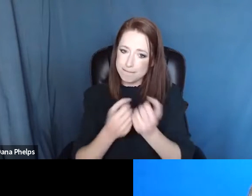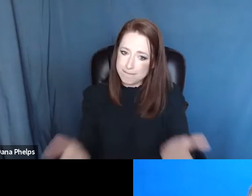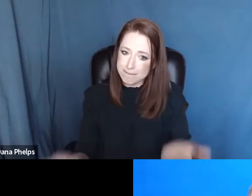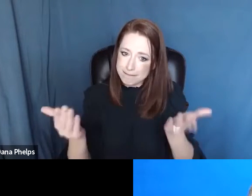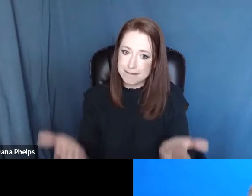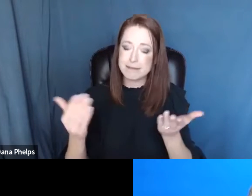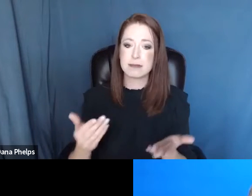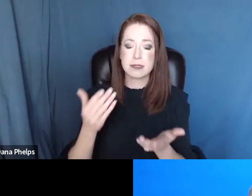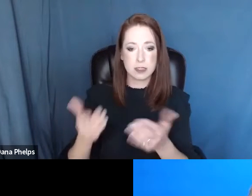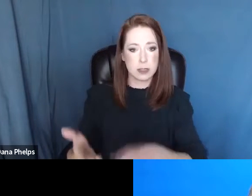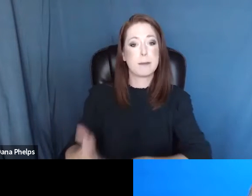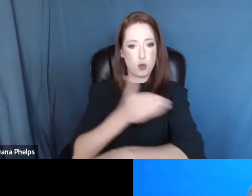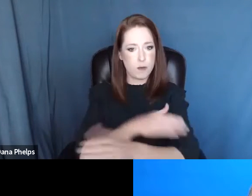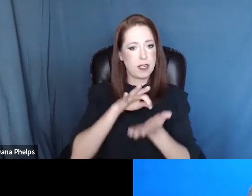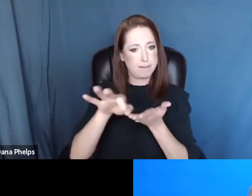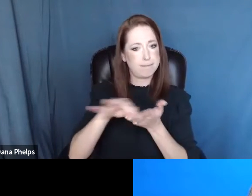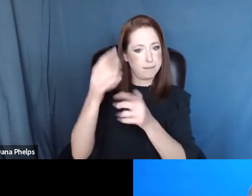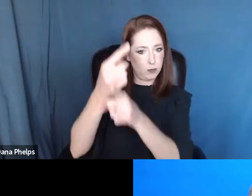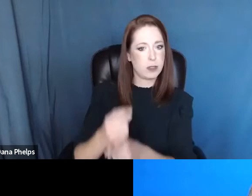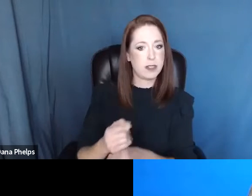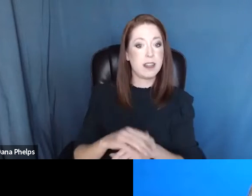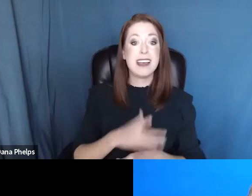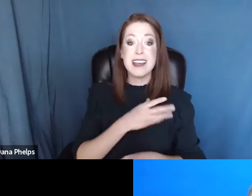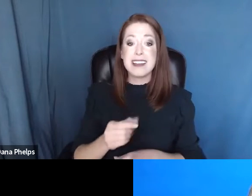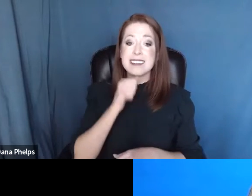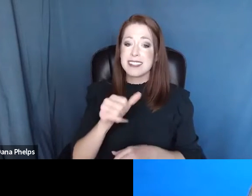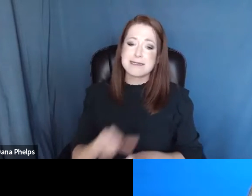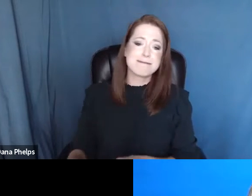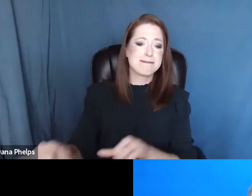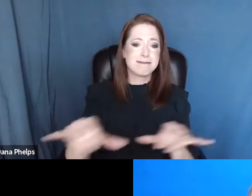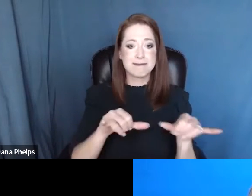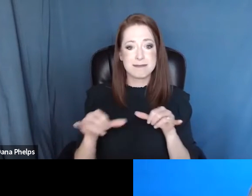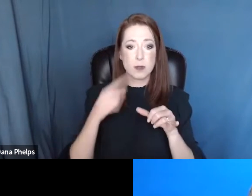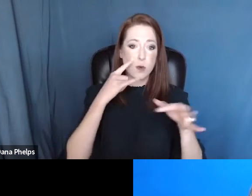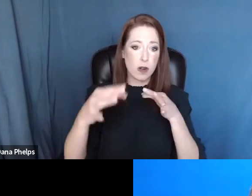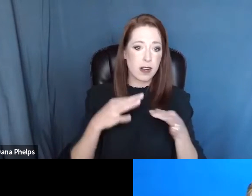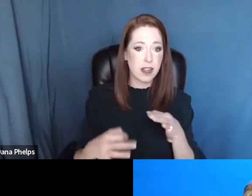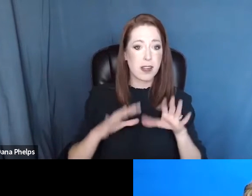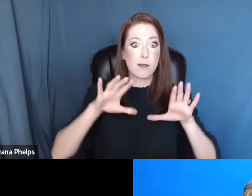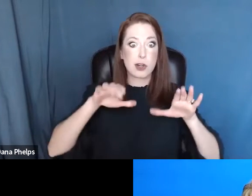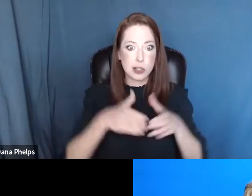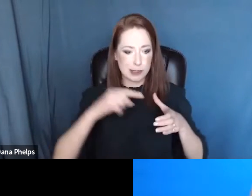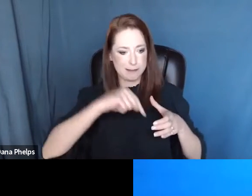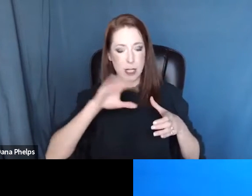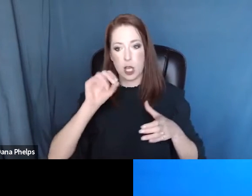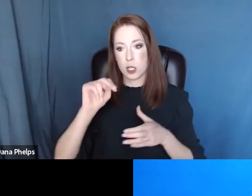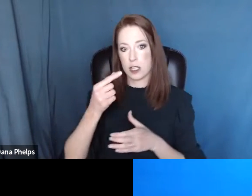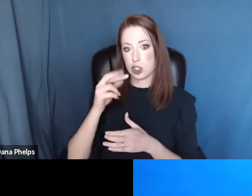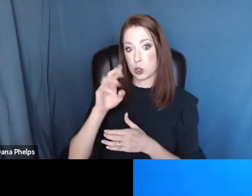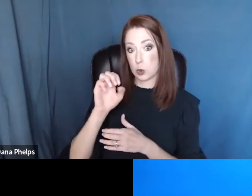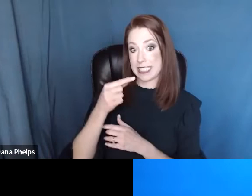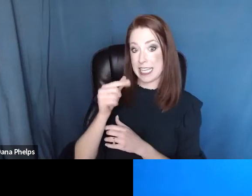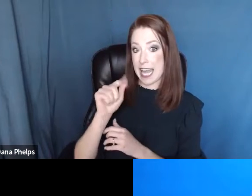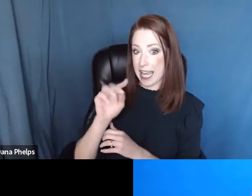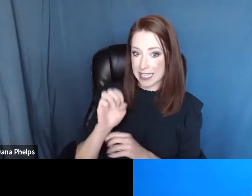focuses. Additionally, there's lack of consistency between definitions of congregate setting types across data sets. And that's,